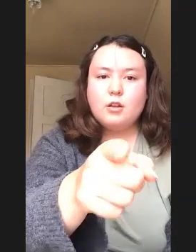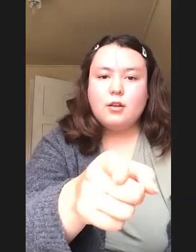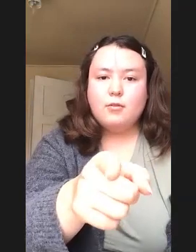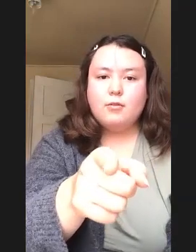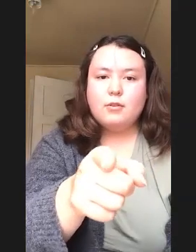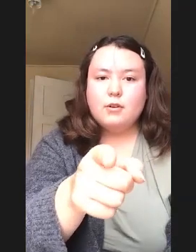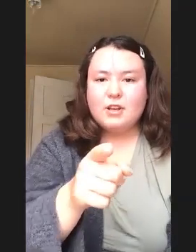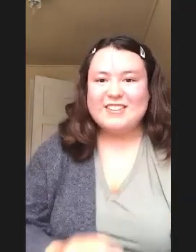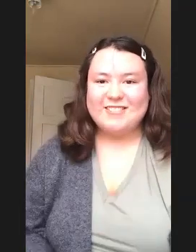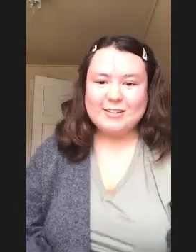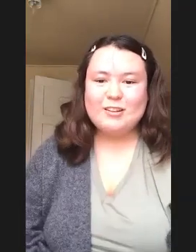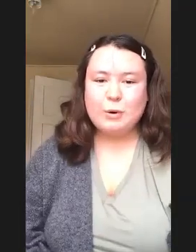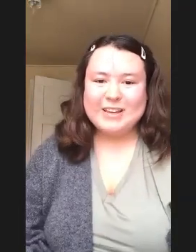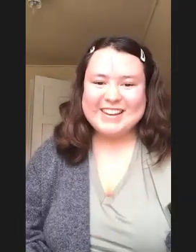you? And you would point, yeah.